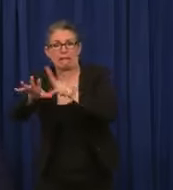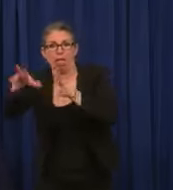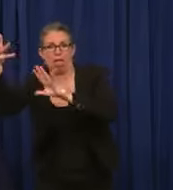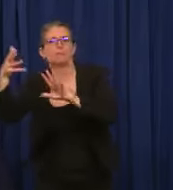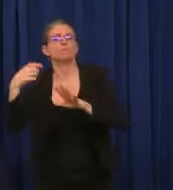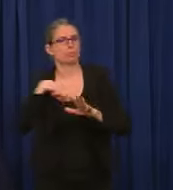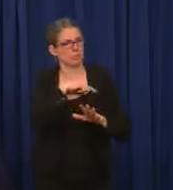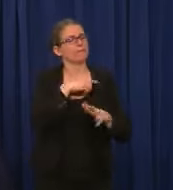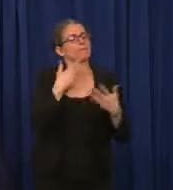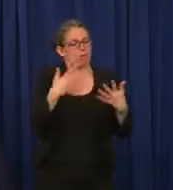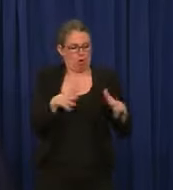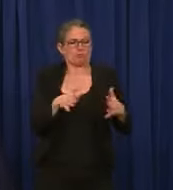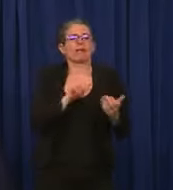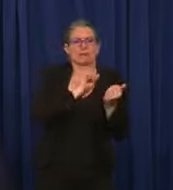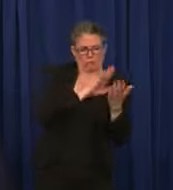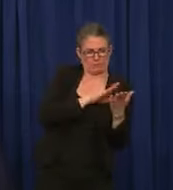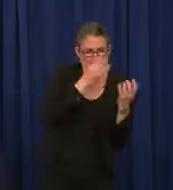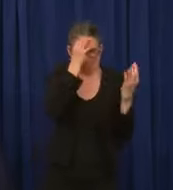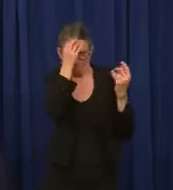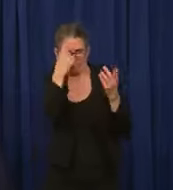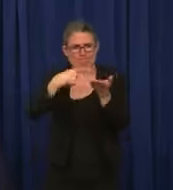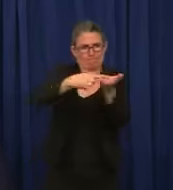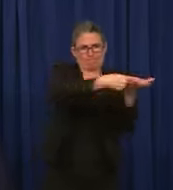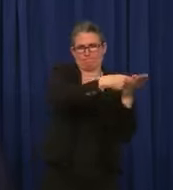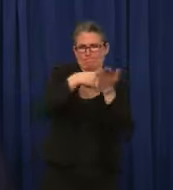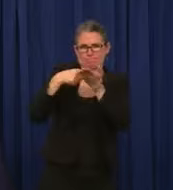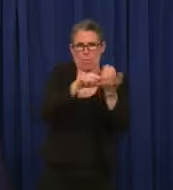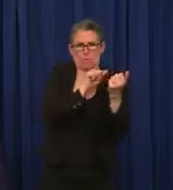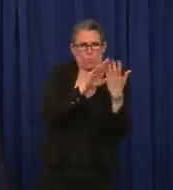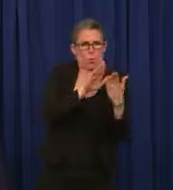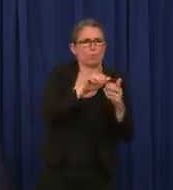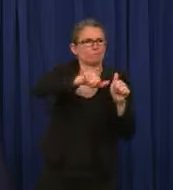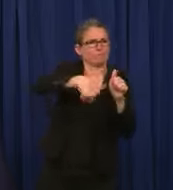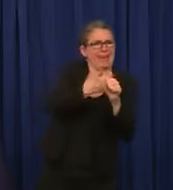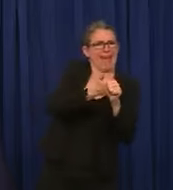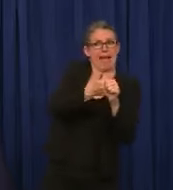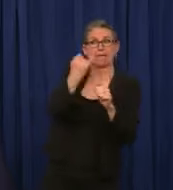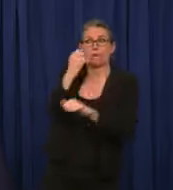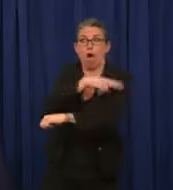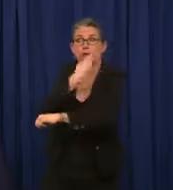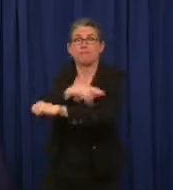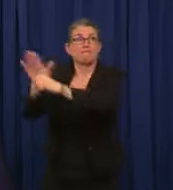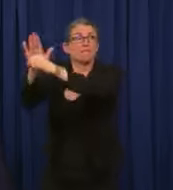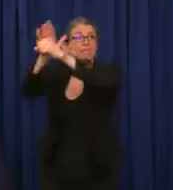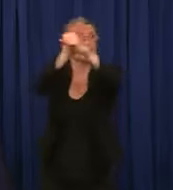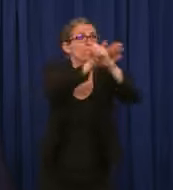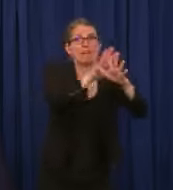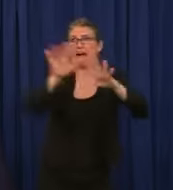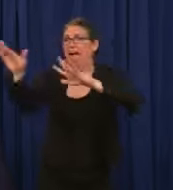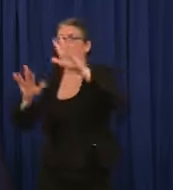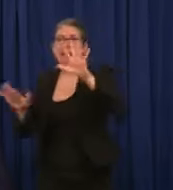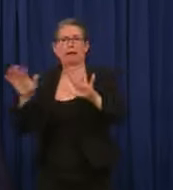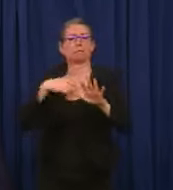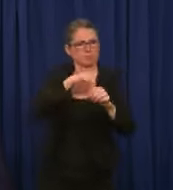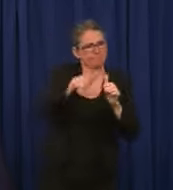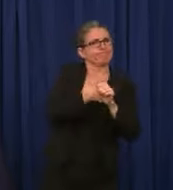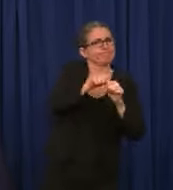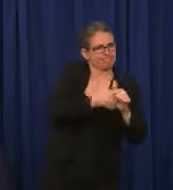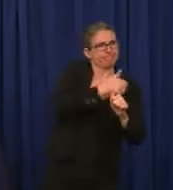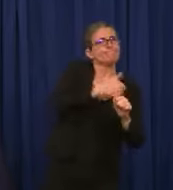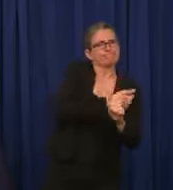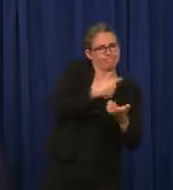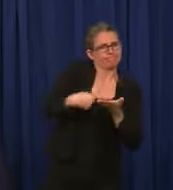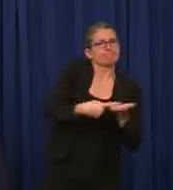the National Guard, the Department of Transportation, and other logistics support. So, Samantha, there are two ways to think